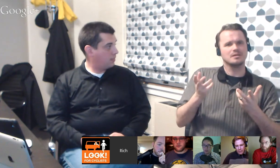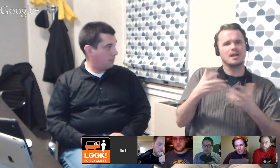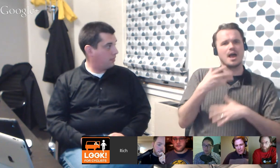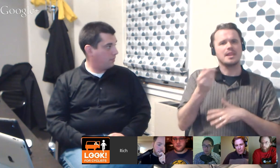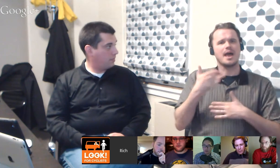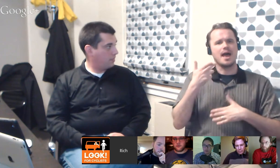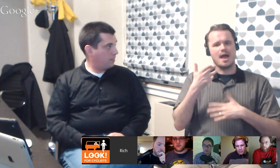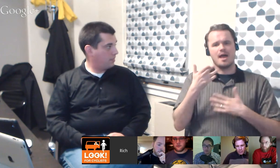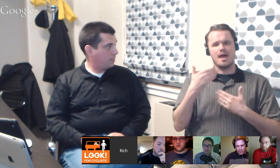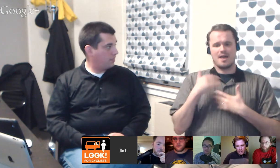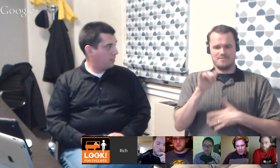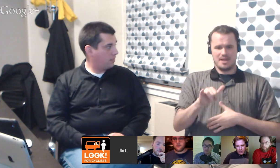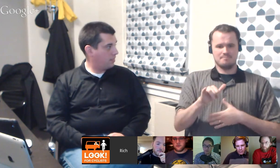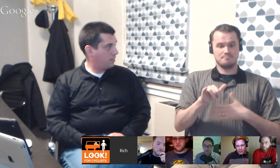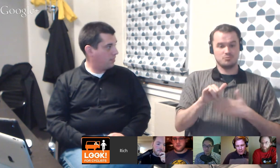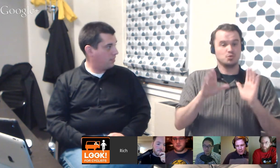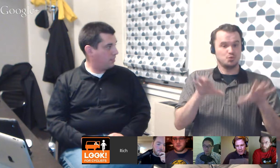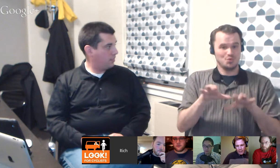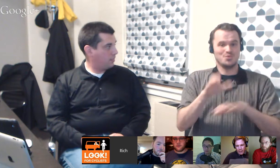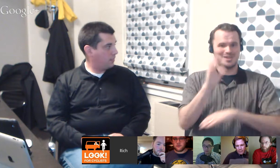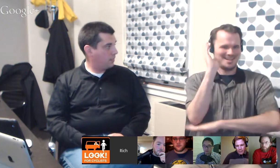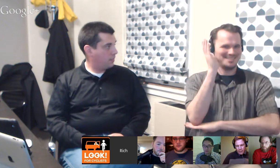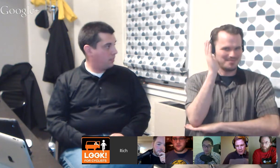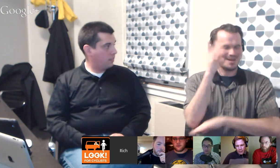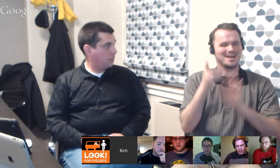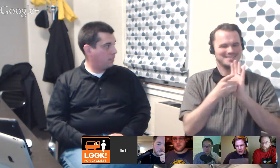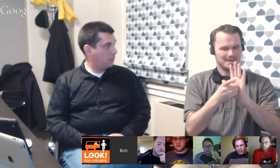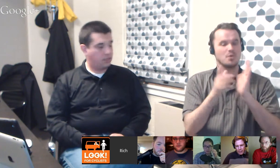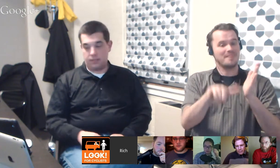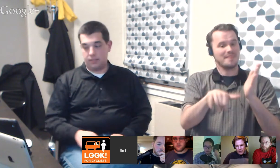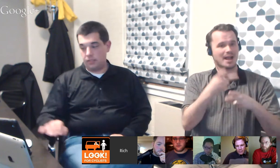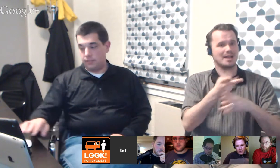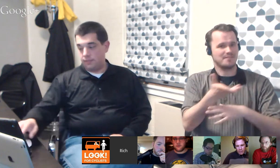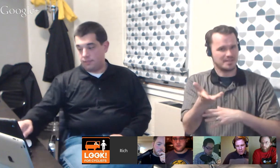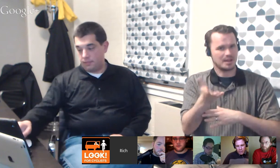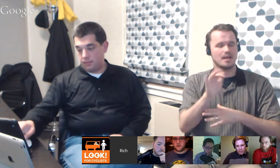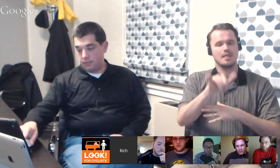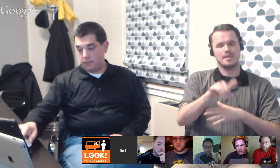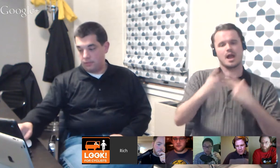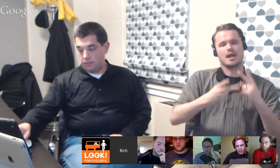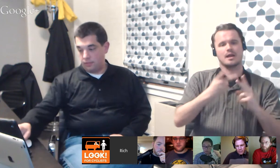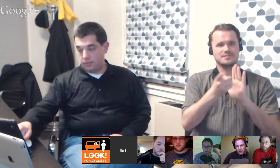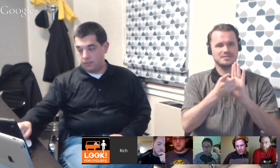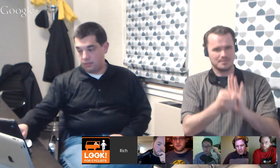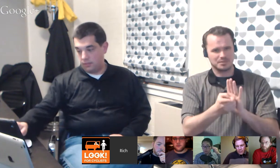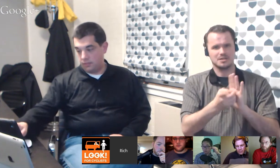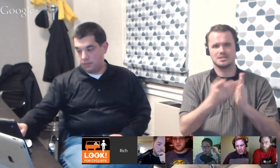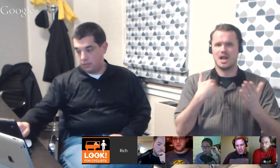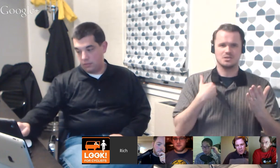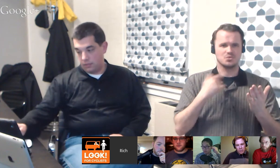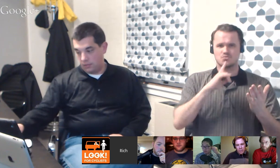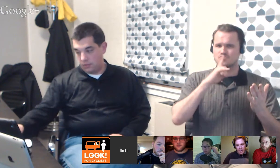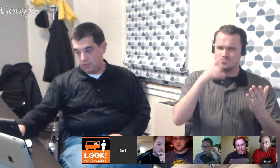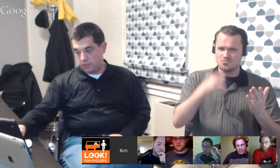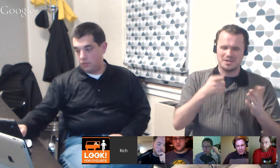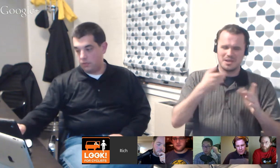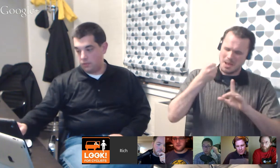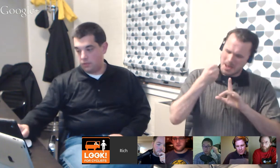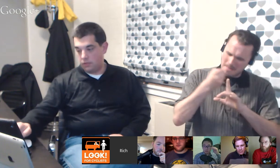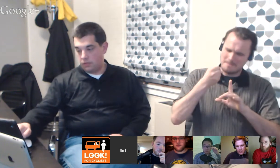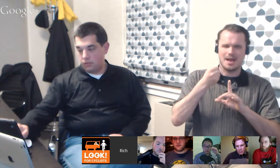them give a demo of it. And that kind of thing, that kind of demonstration has such an